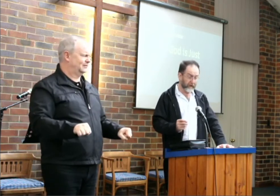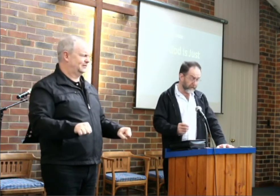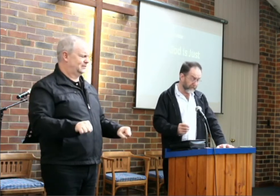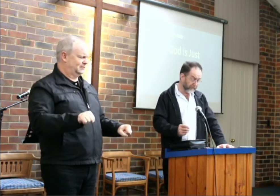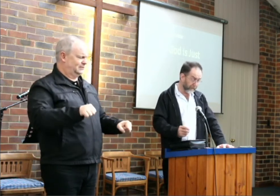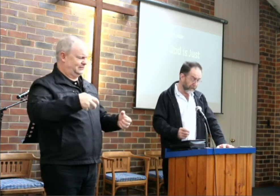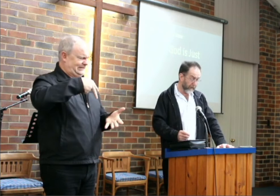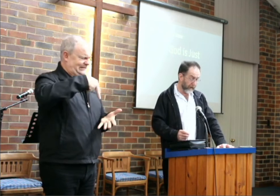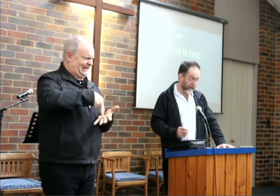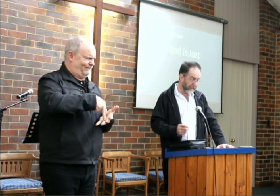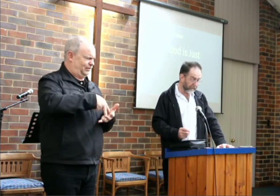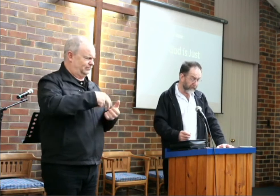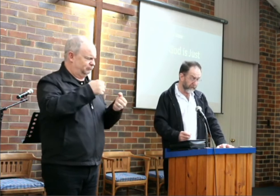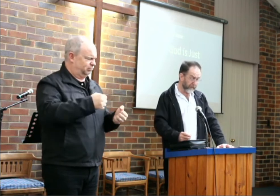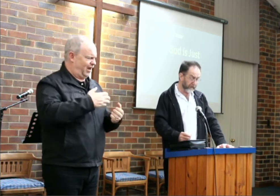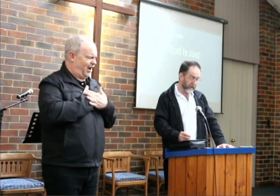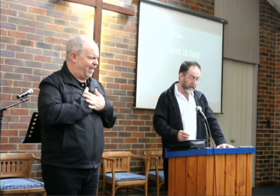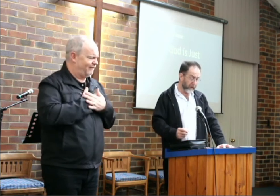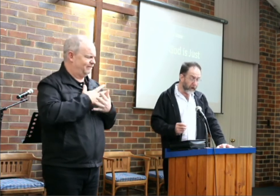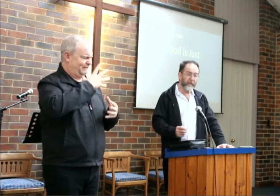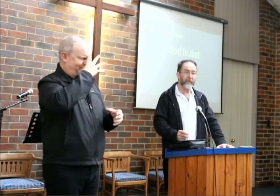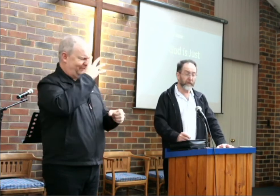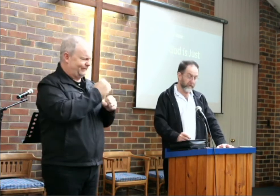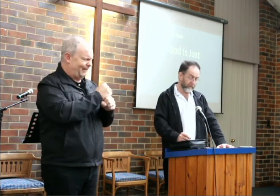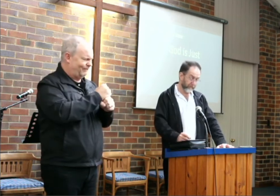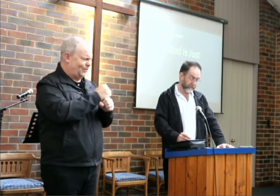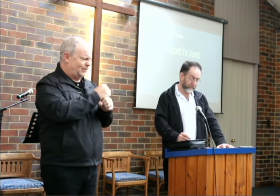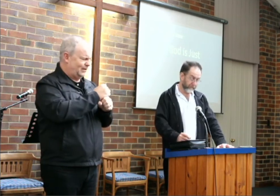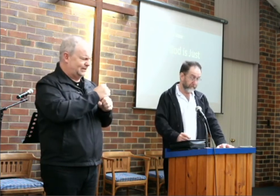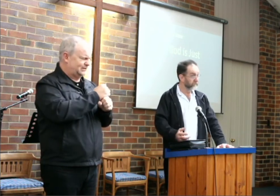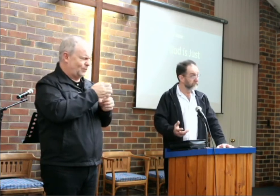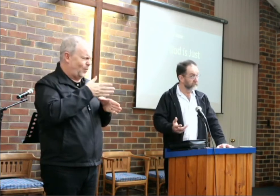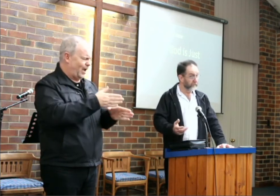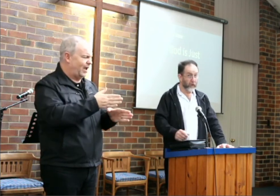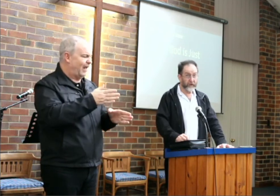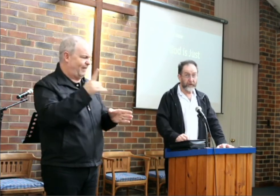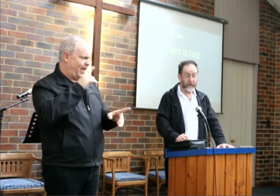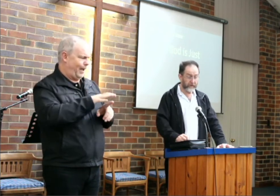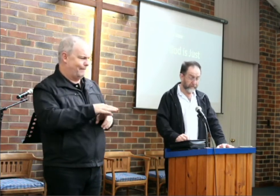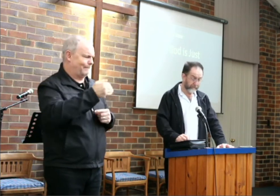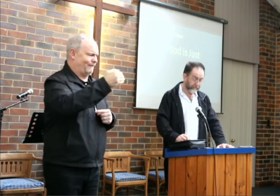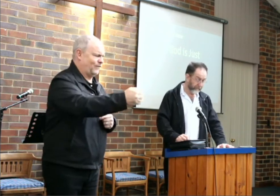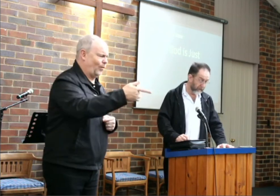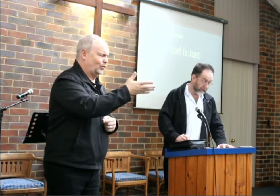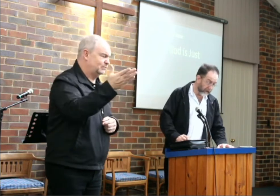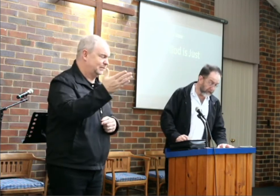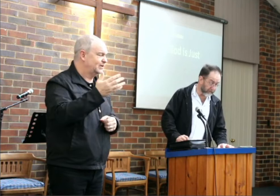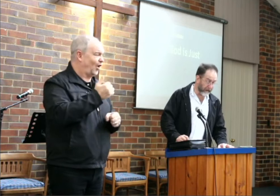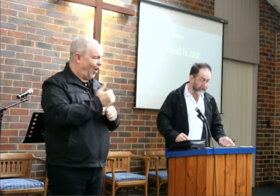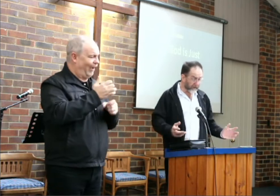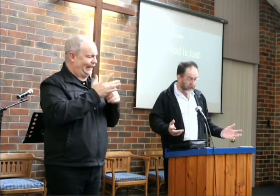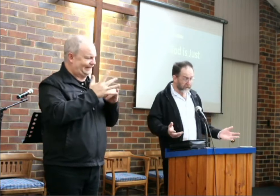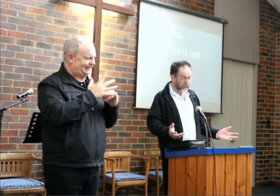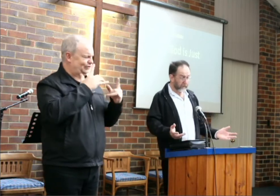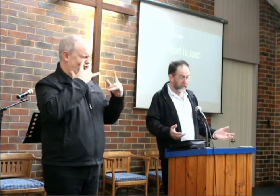Steadfast love and faithfulness go before you." God is just. It is part